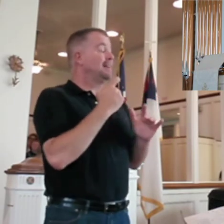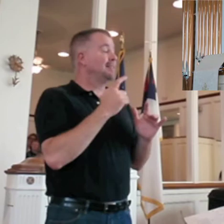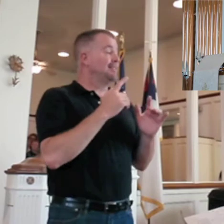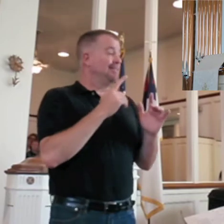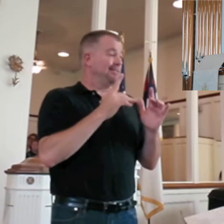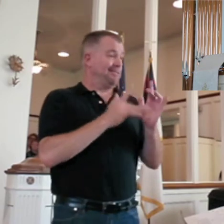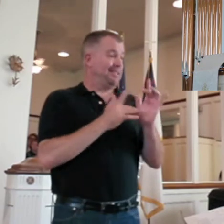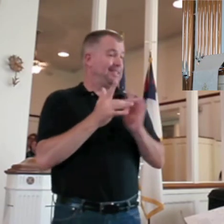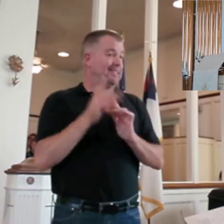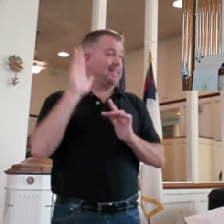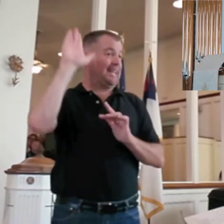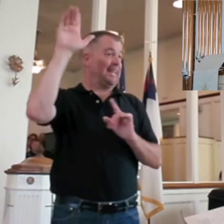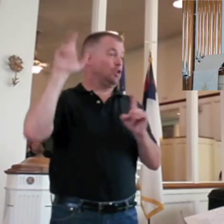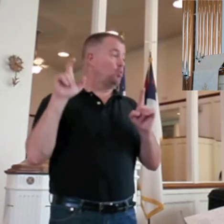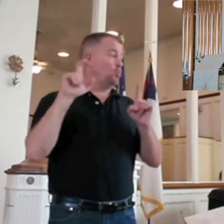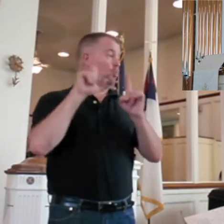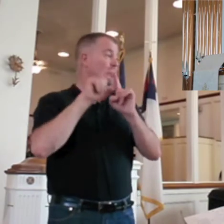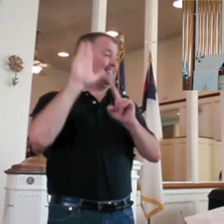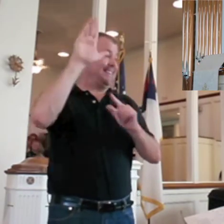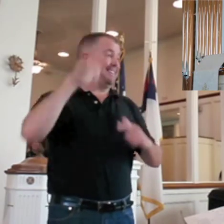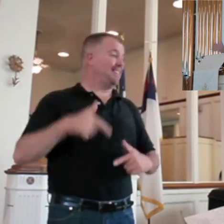his life.